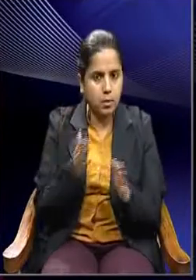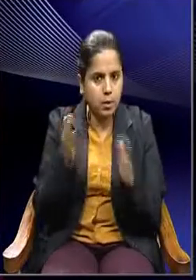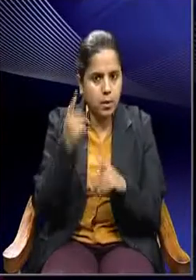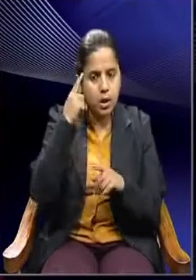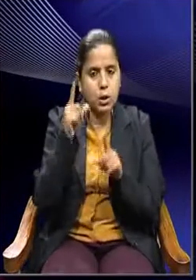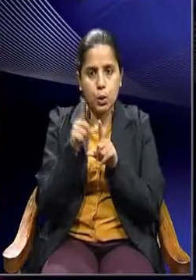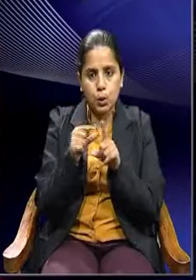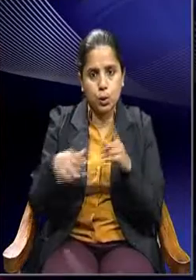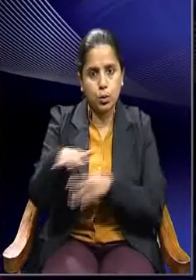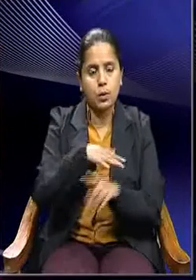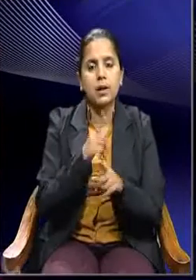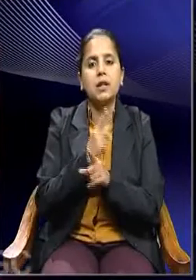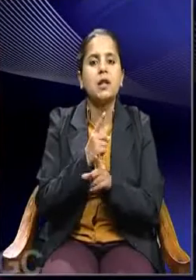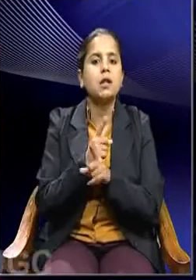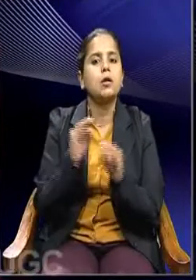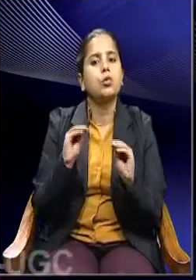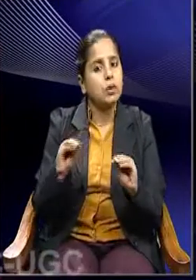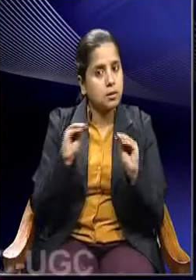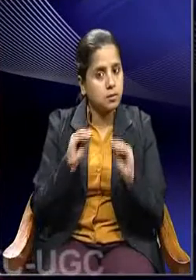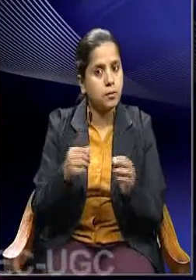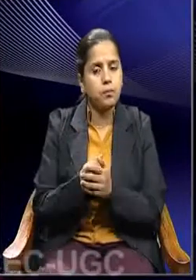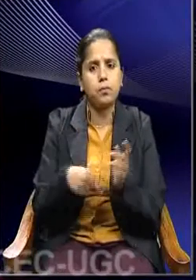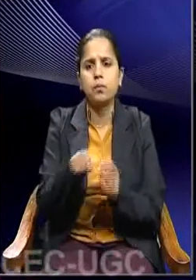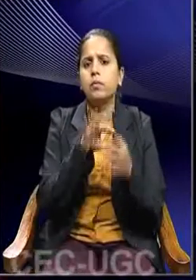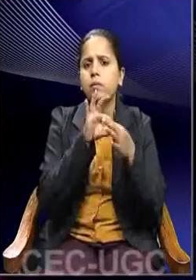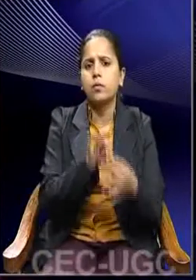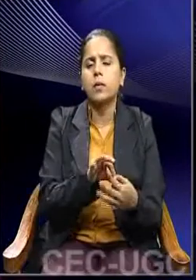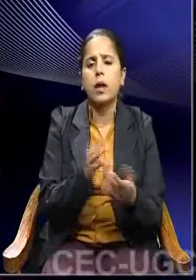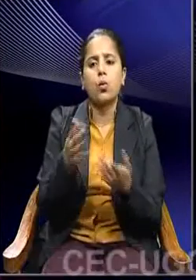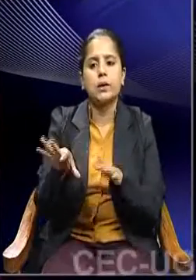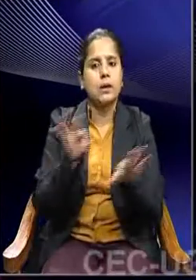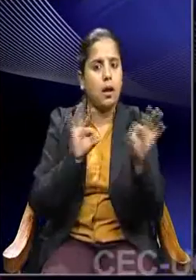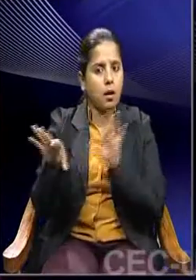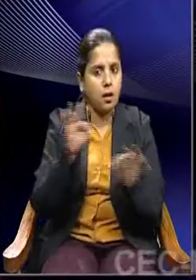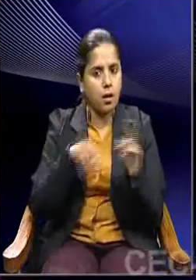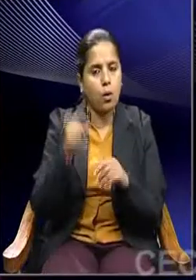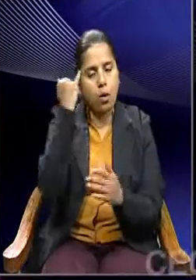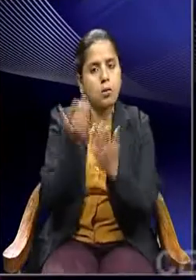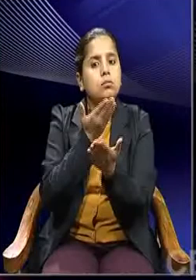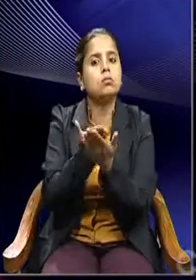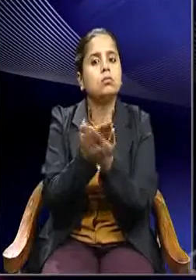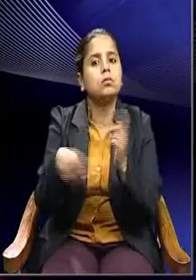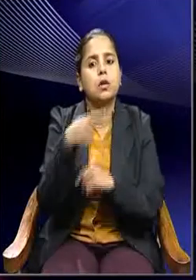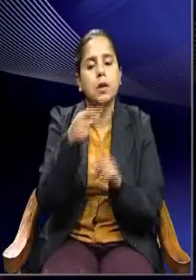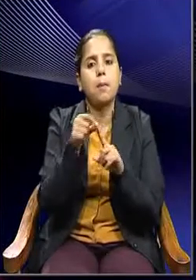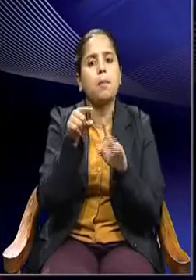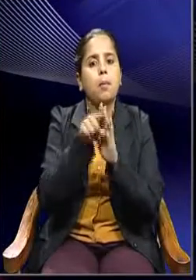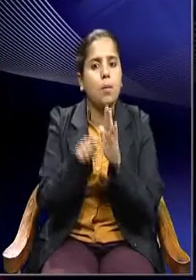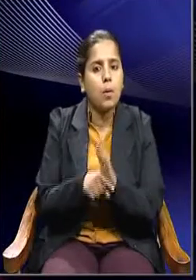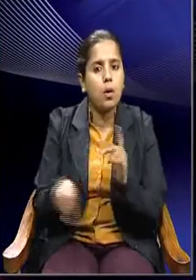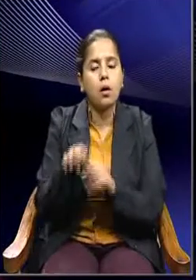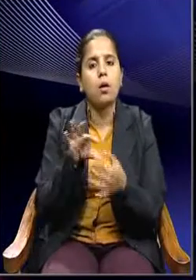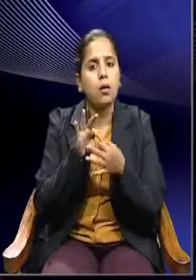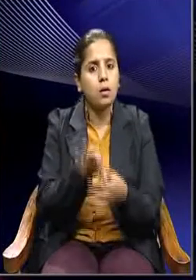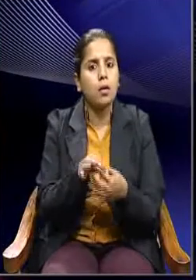the teaching profession, that is with respect to selection. And the recommendation says policy governing